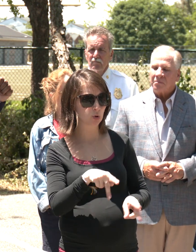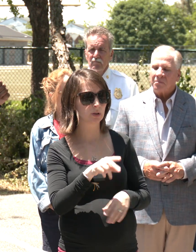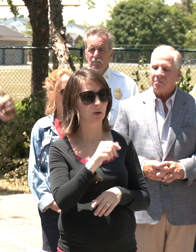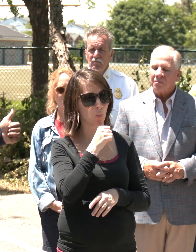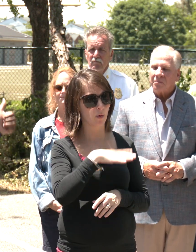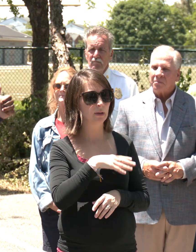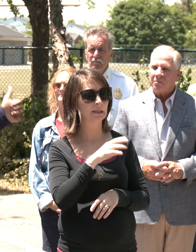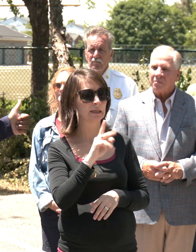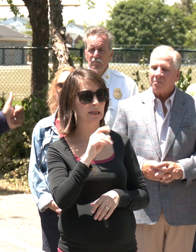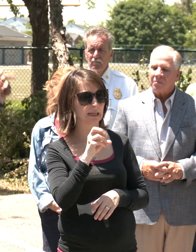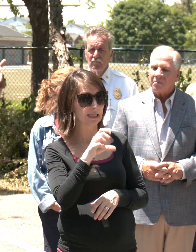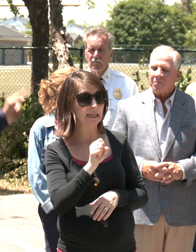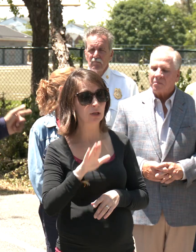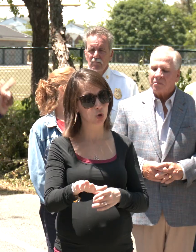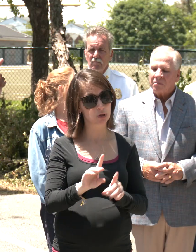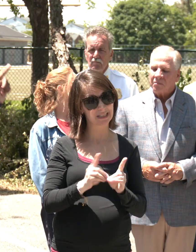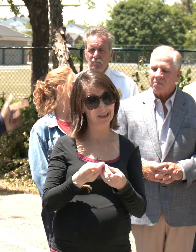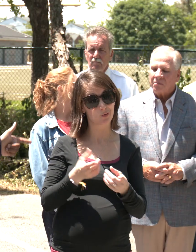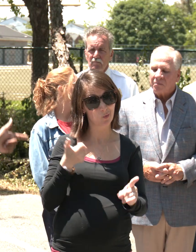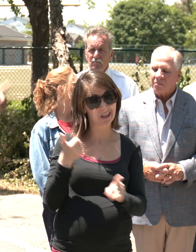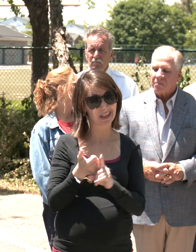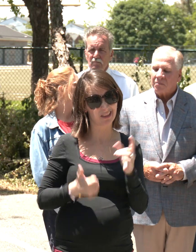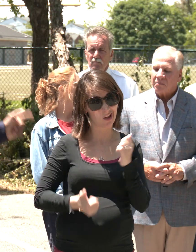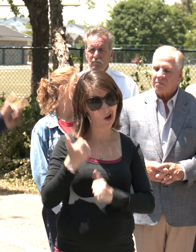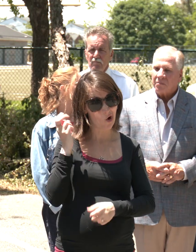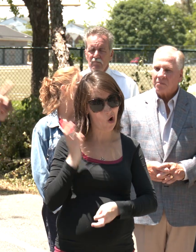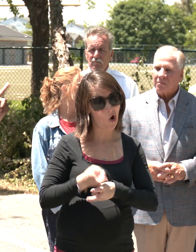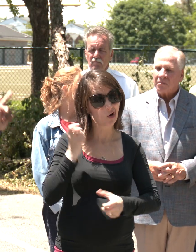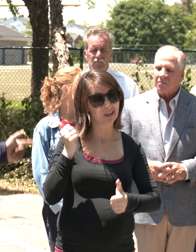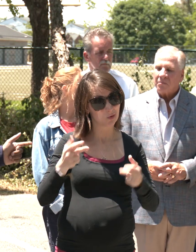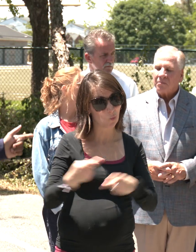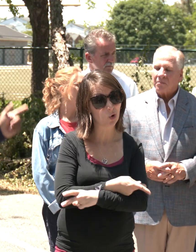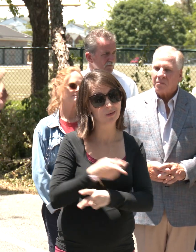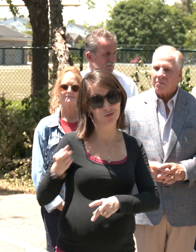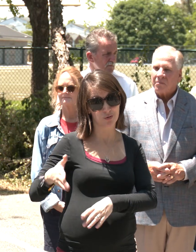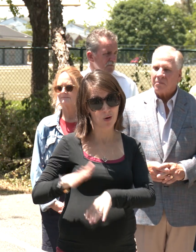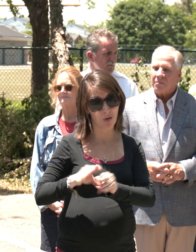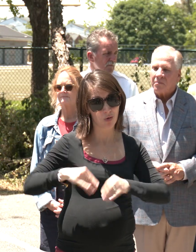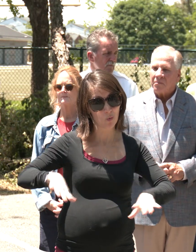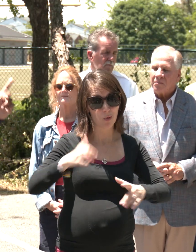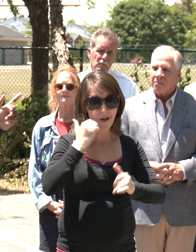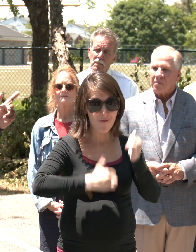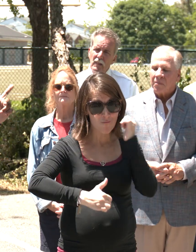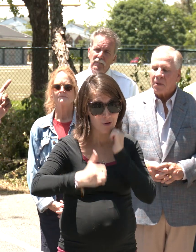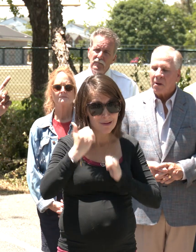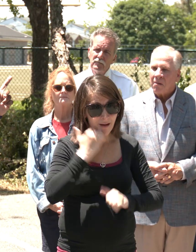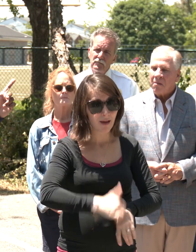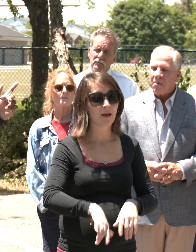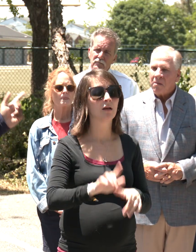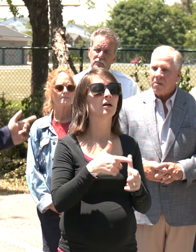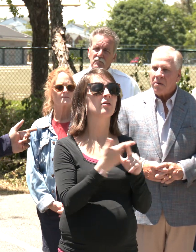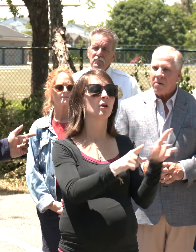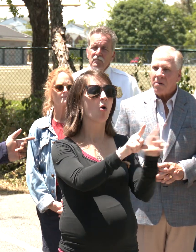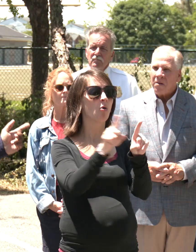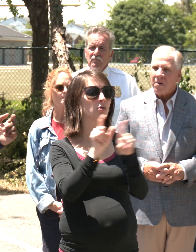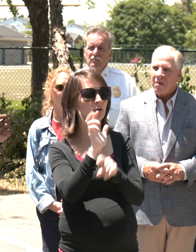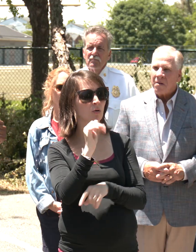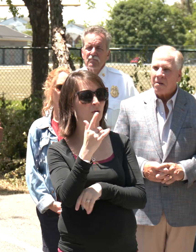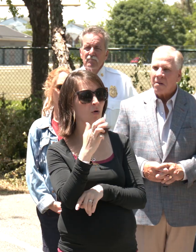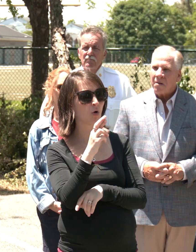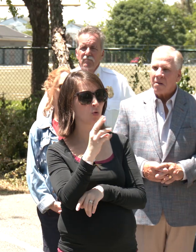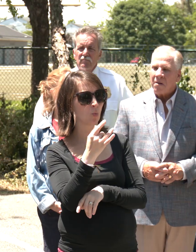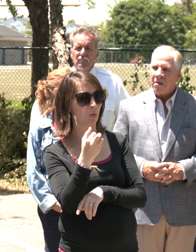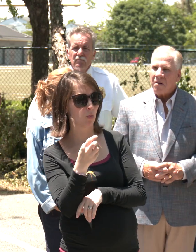whose district got hit probably the hardest, and she's been on the ground every single day. In addition, Alderwoman